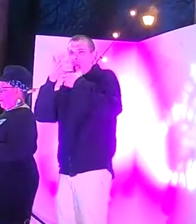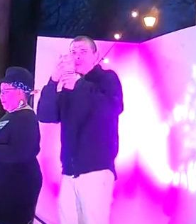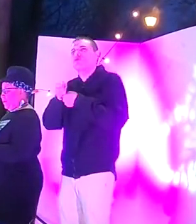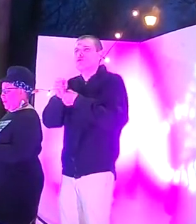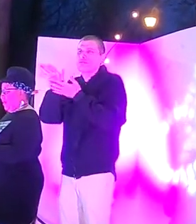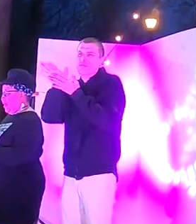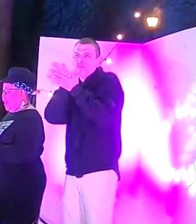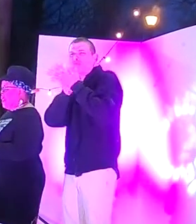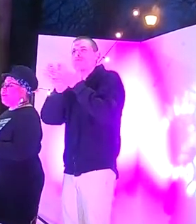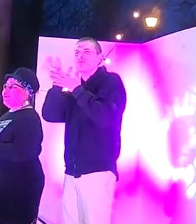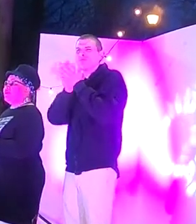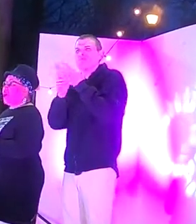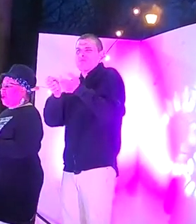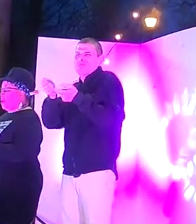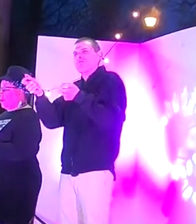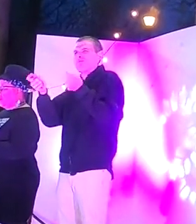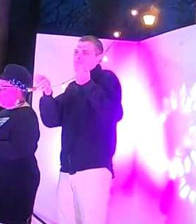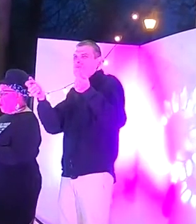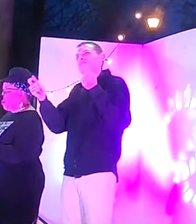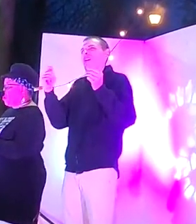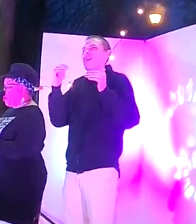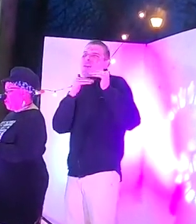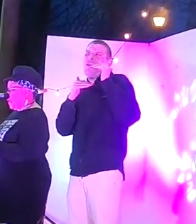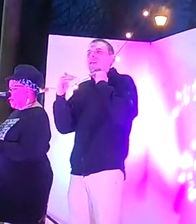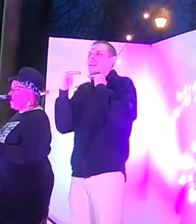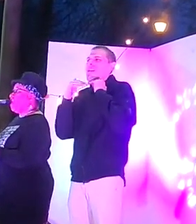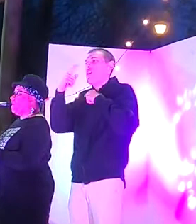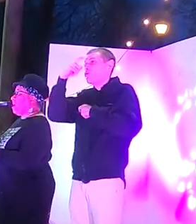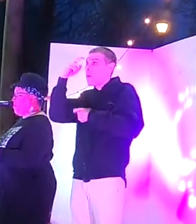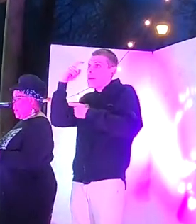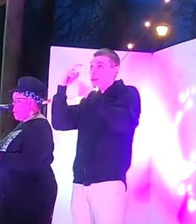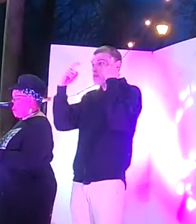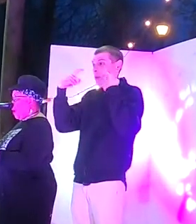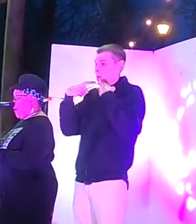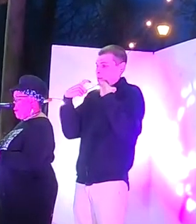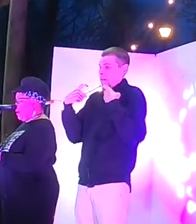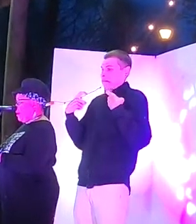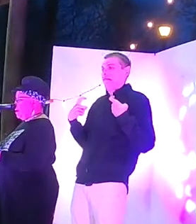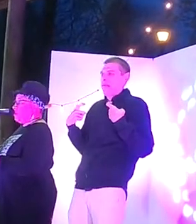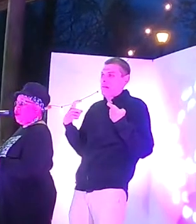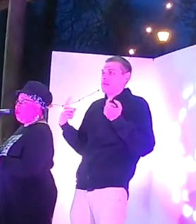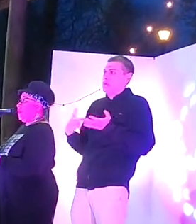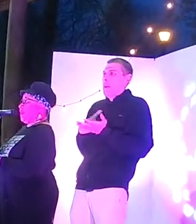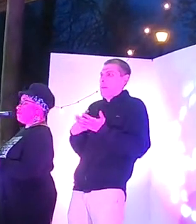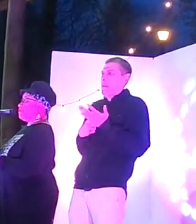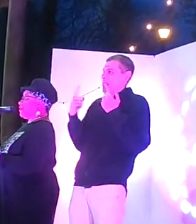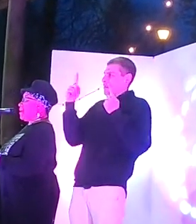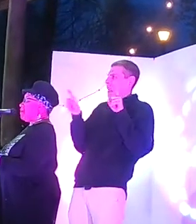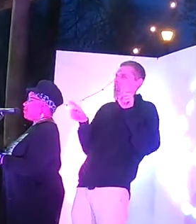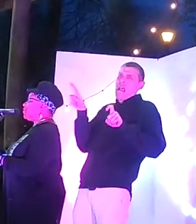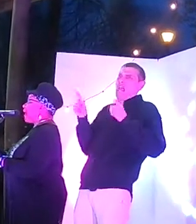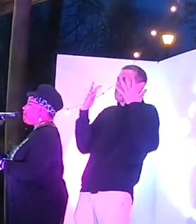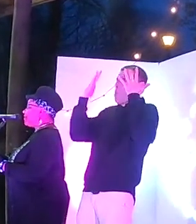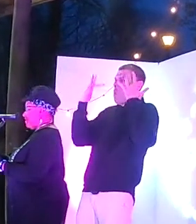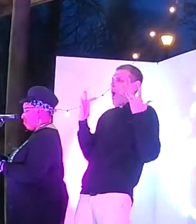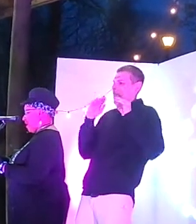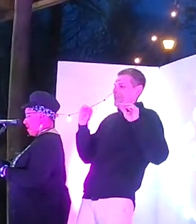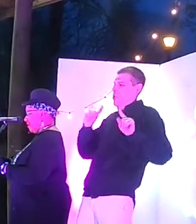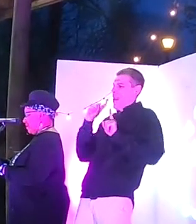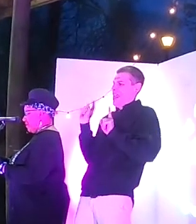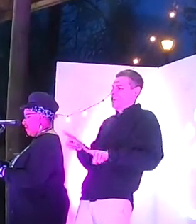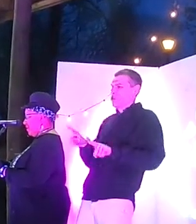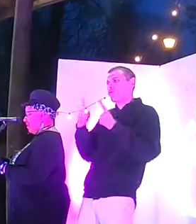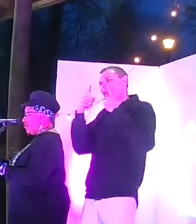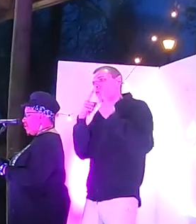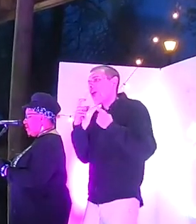lie. Life gets hard, trauma chokes, and we often ask why. No quick answers are coming, so have a good